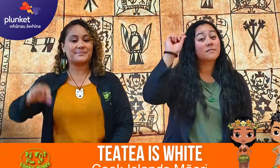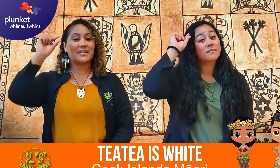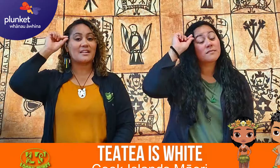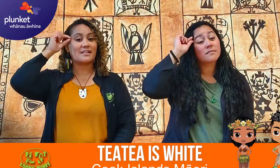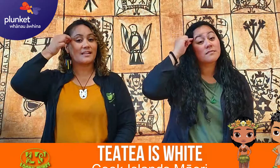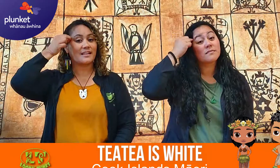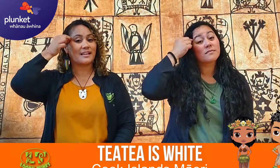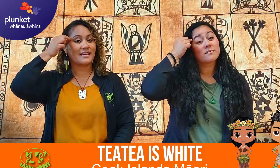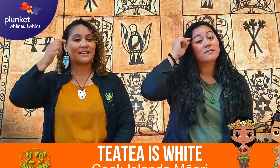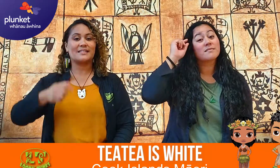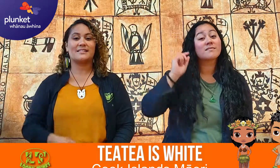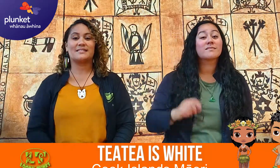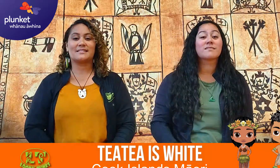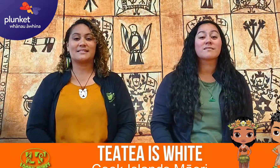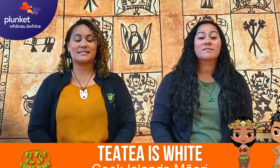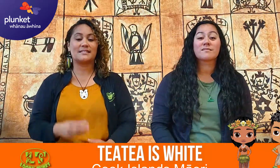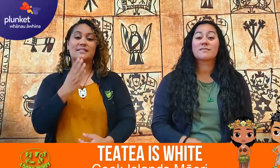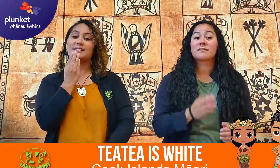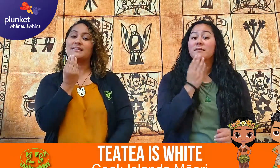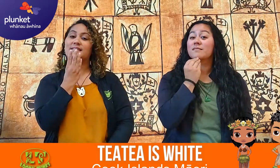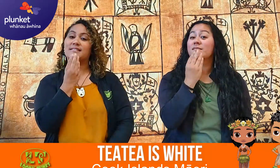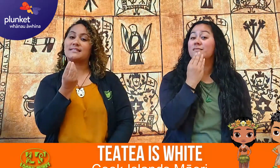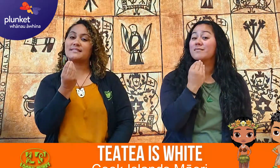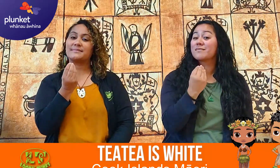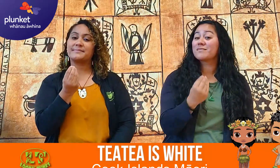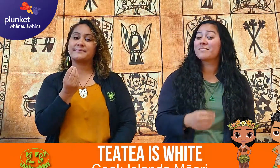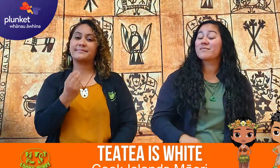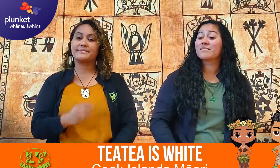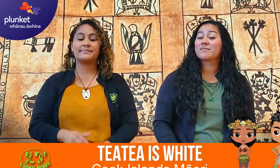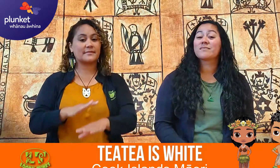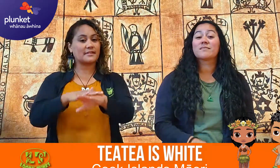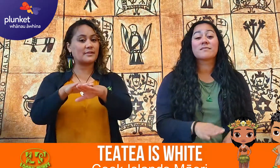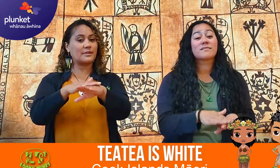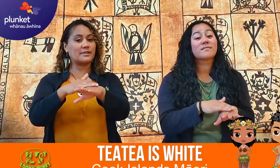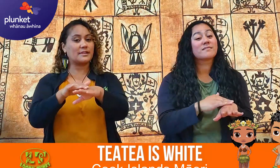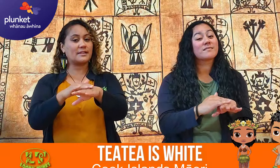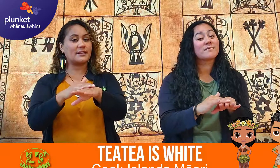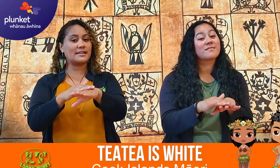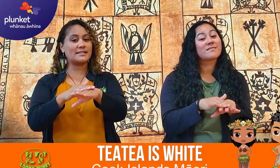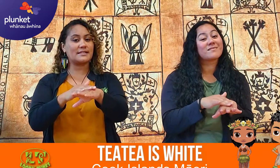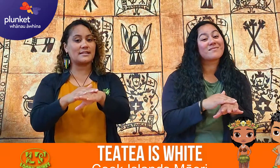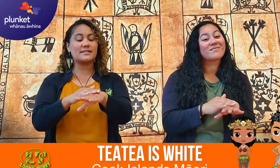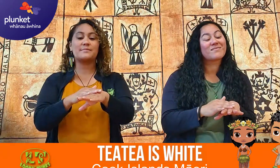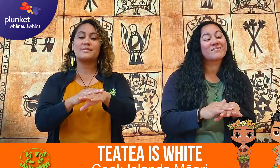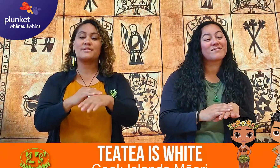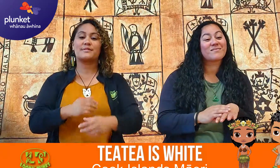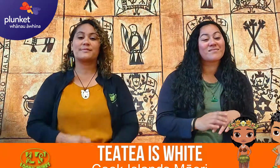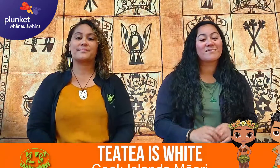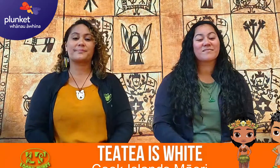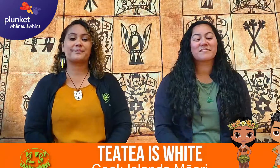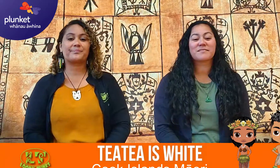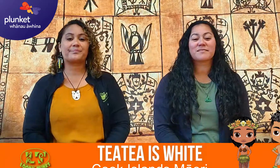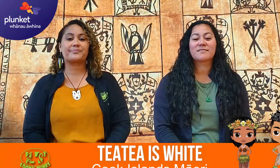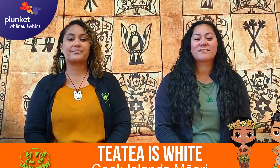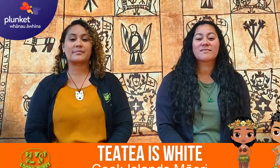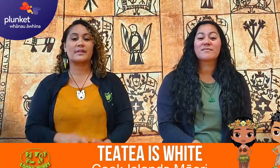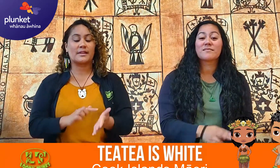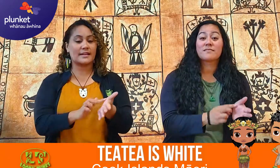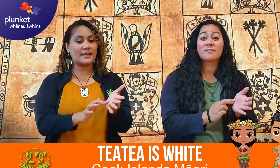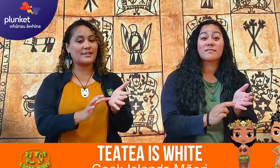Ringa Ringa is yellow, Kura is brown, Awika is blue, Vareao